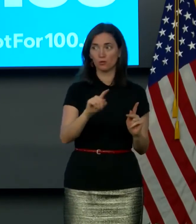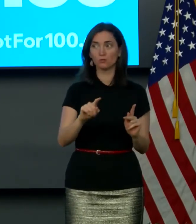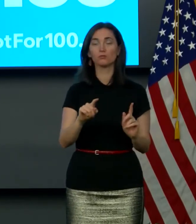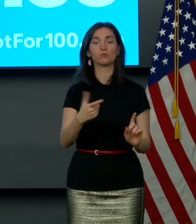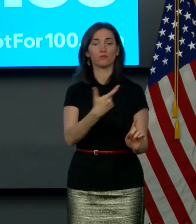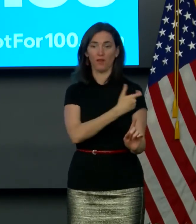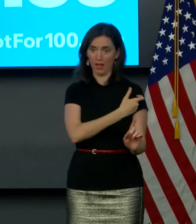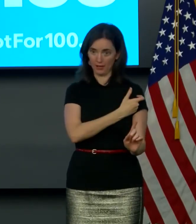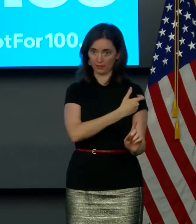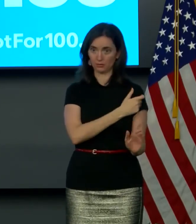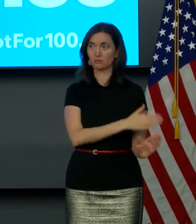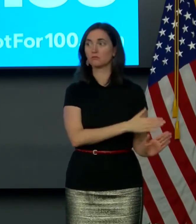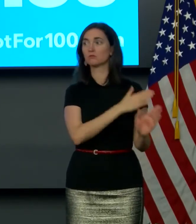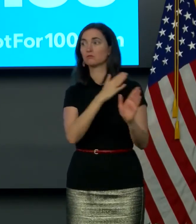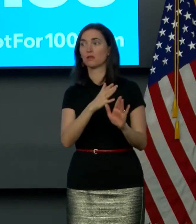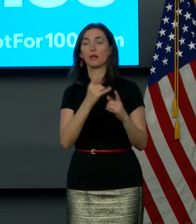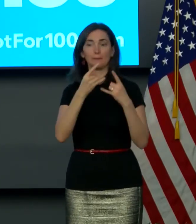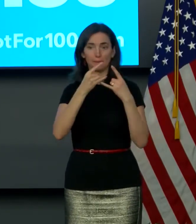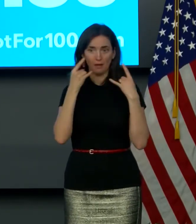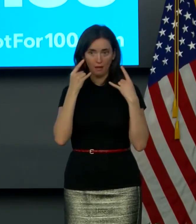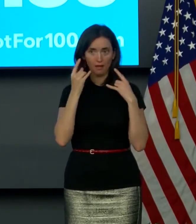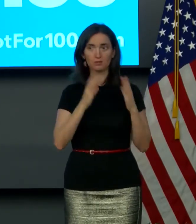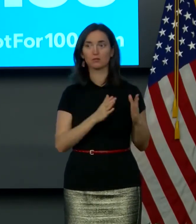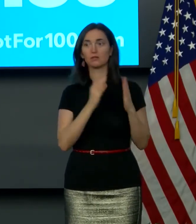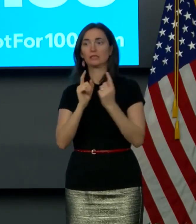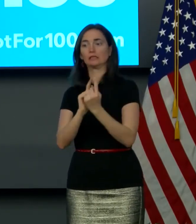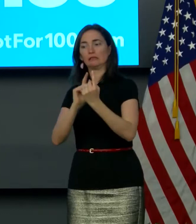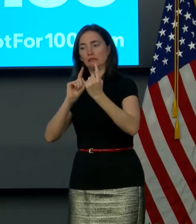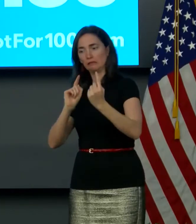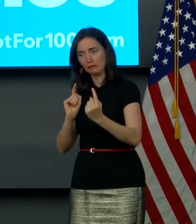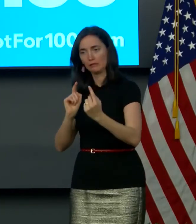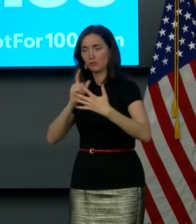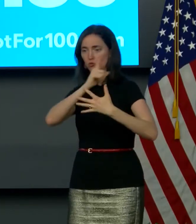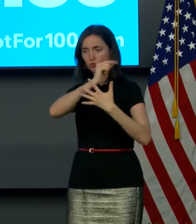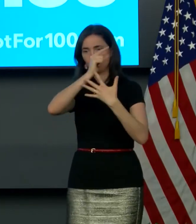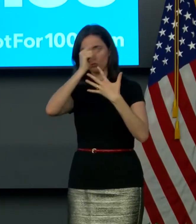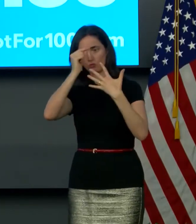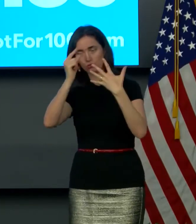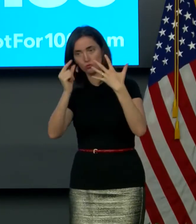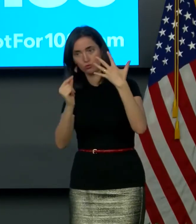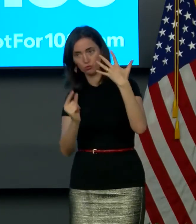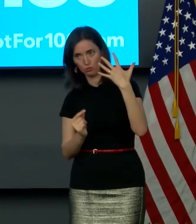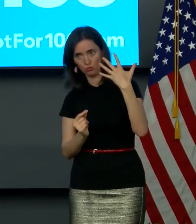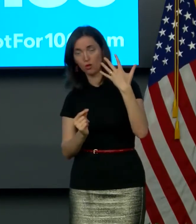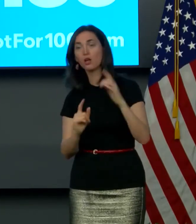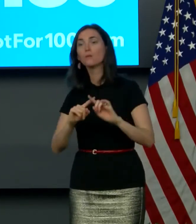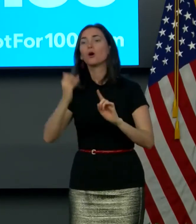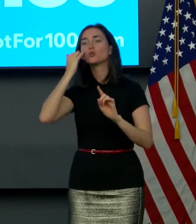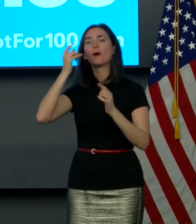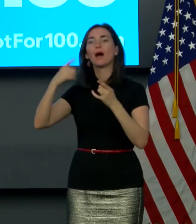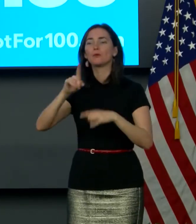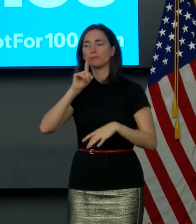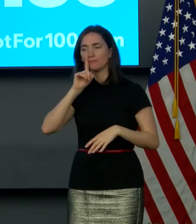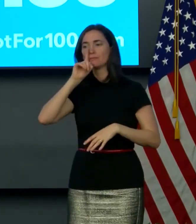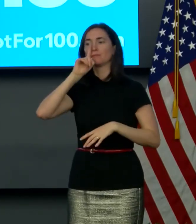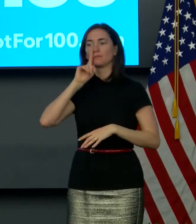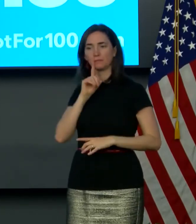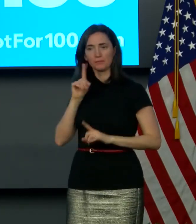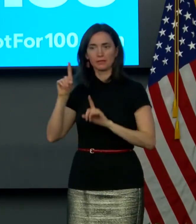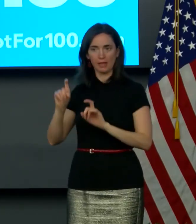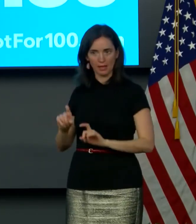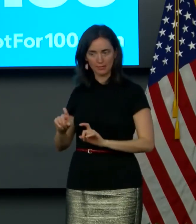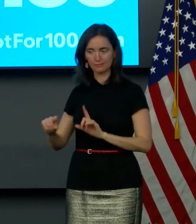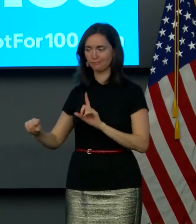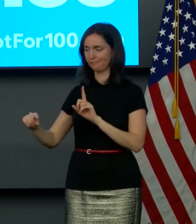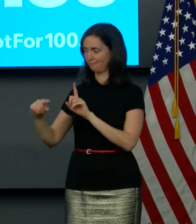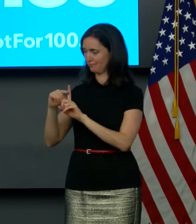We need to make sure people are masking and distancing and doing all of those things. But if you test positive and you